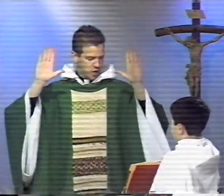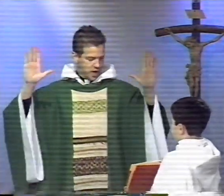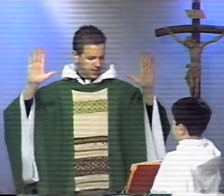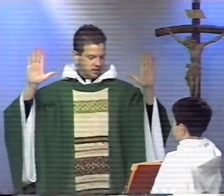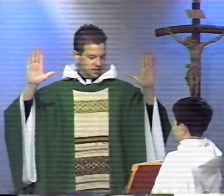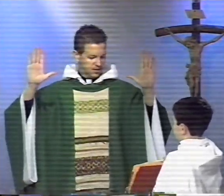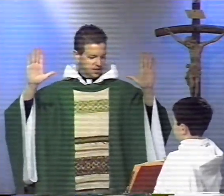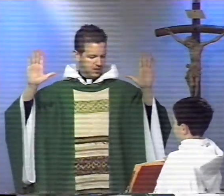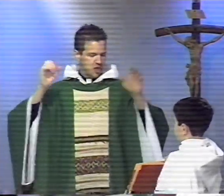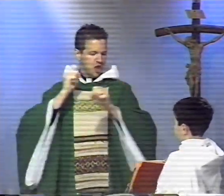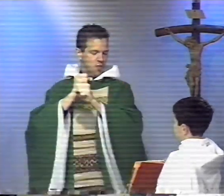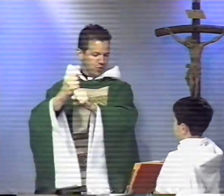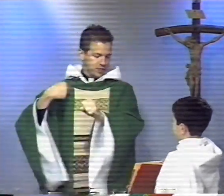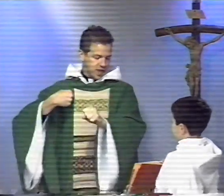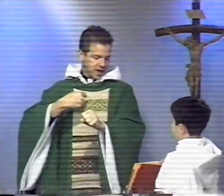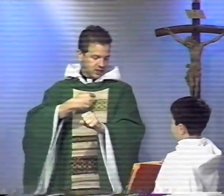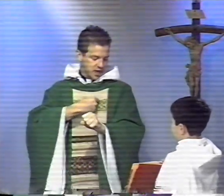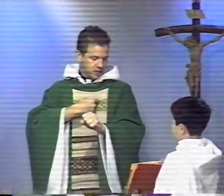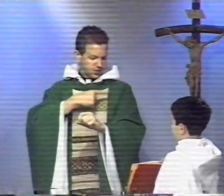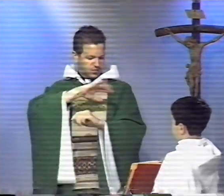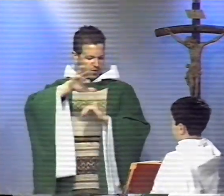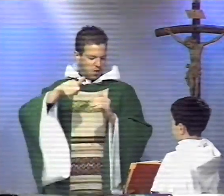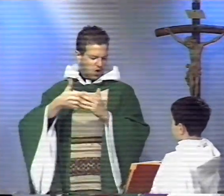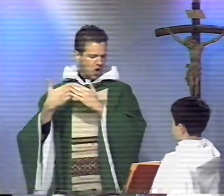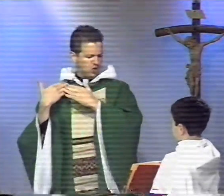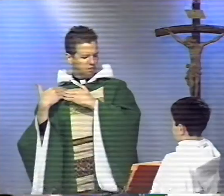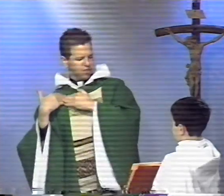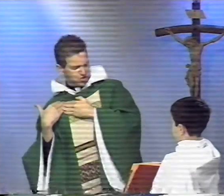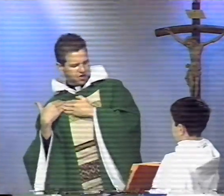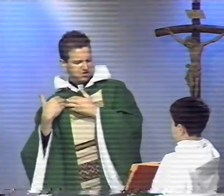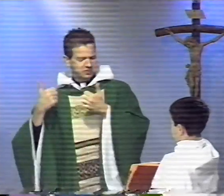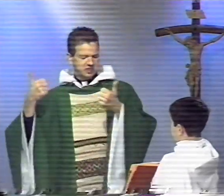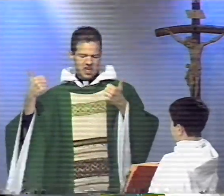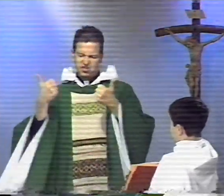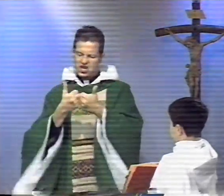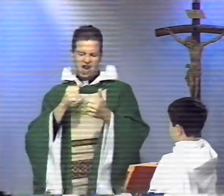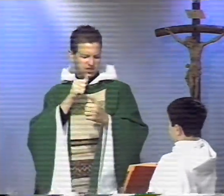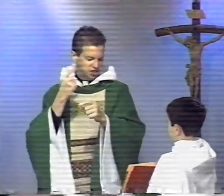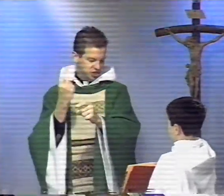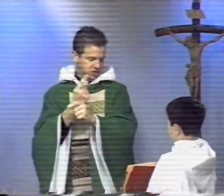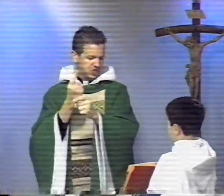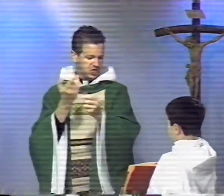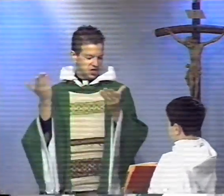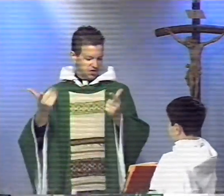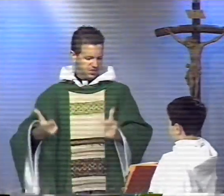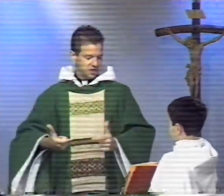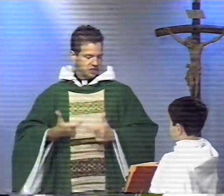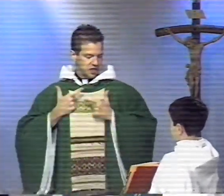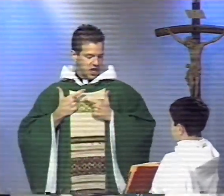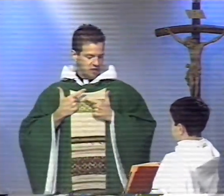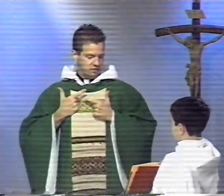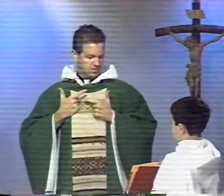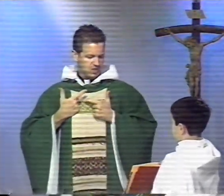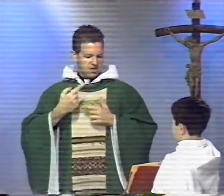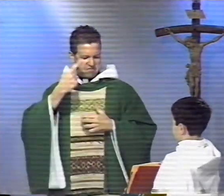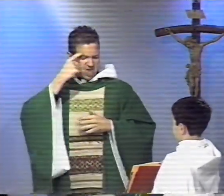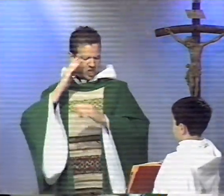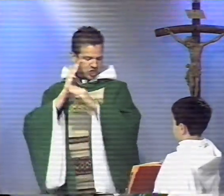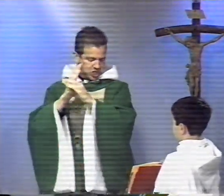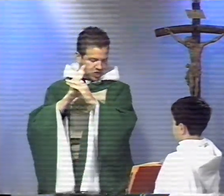great. Protect us from all burdens and challenges here in this life. Shield